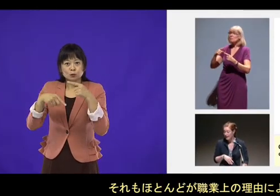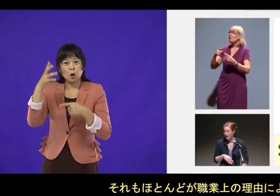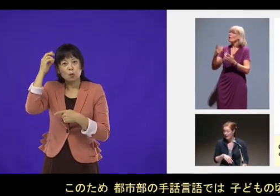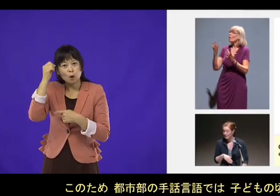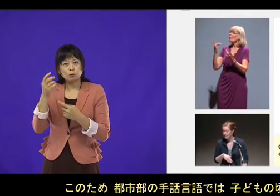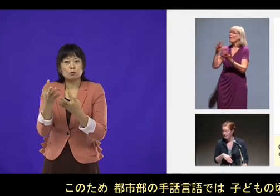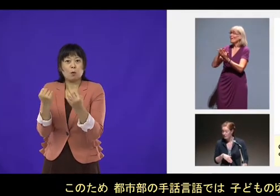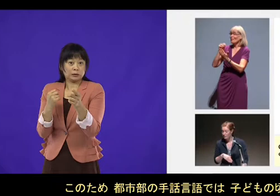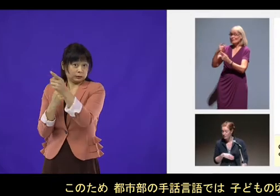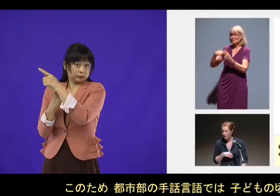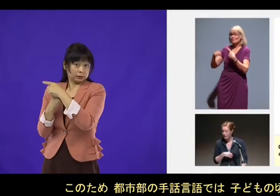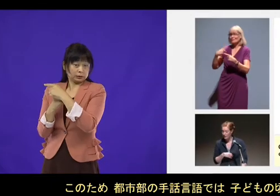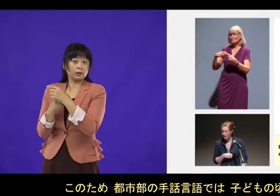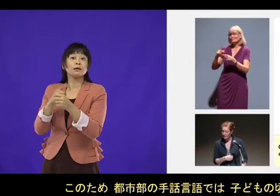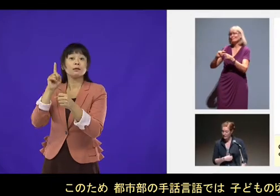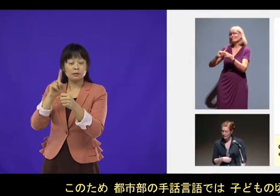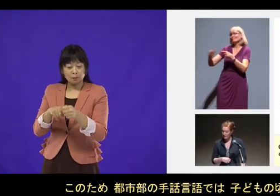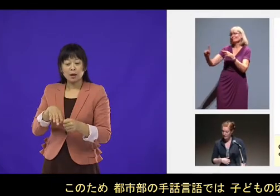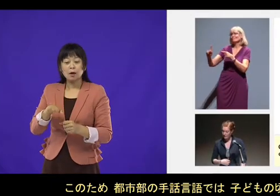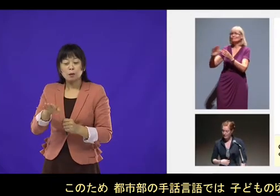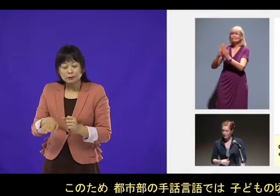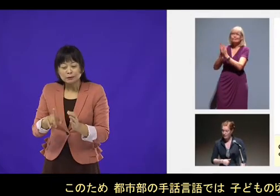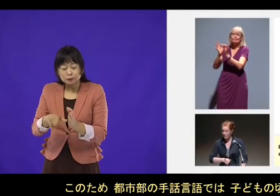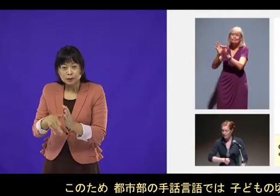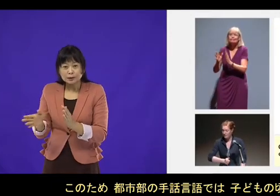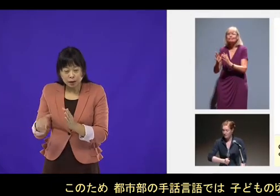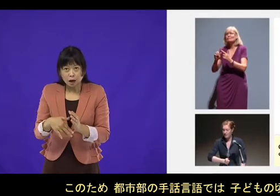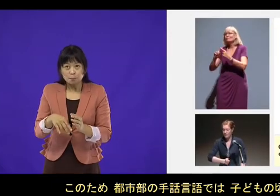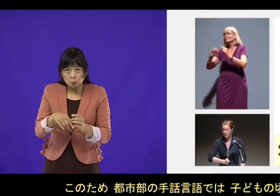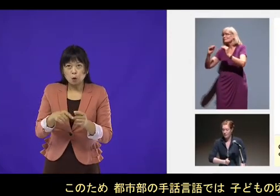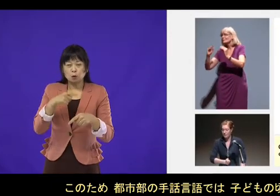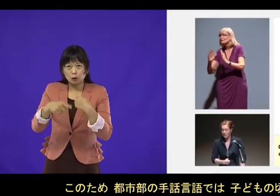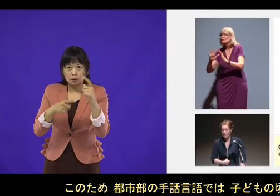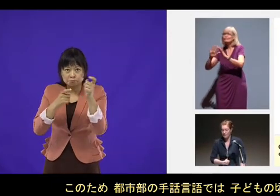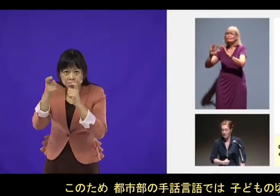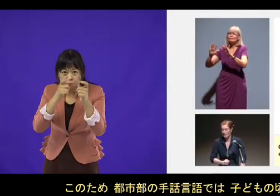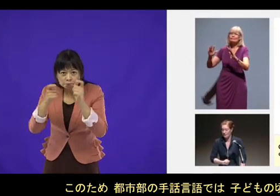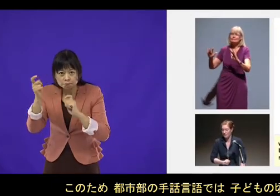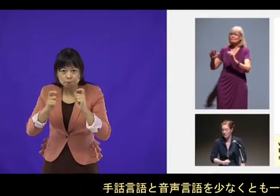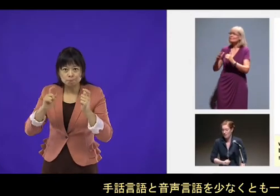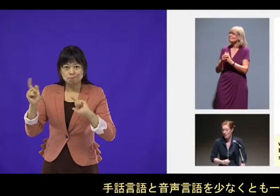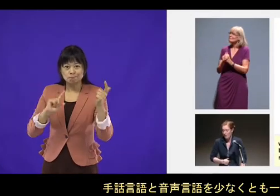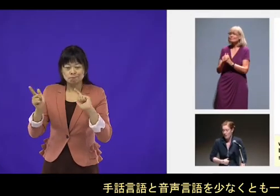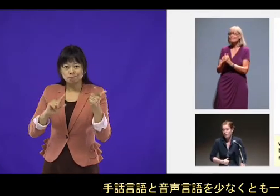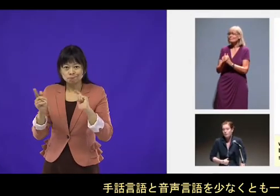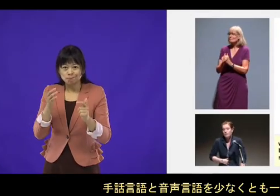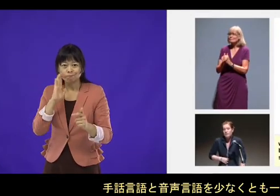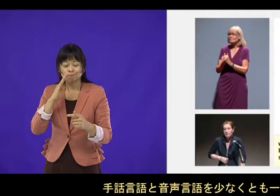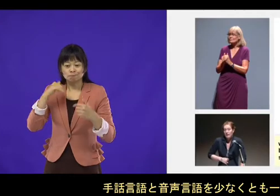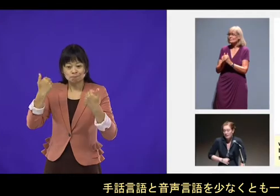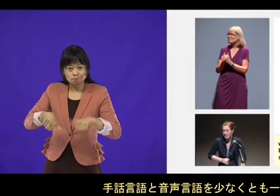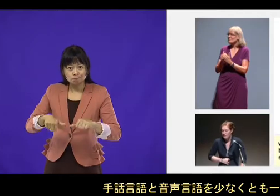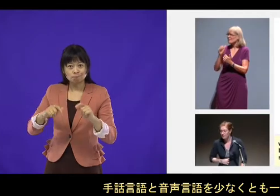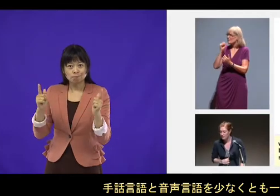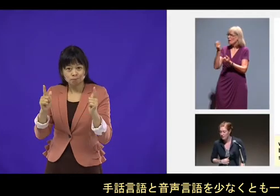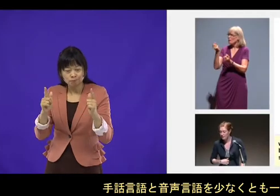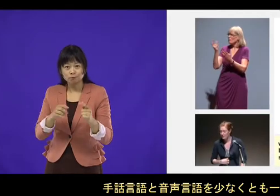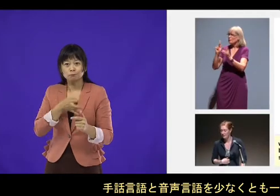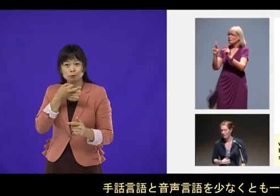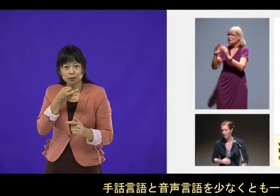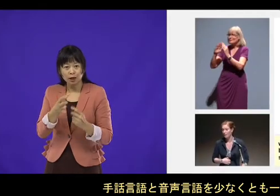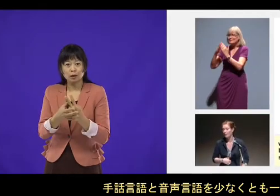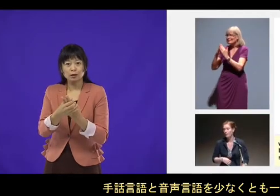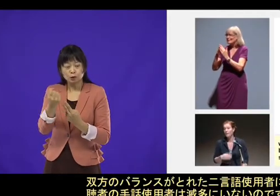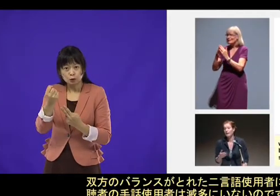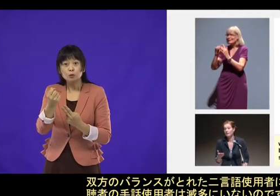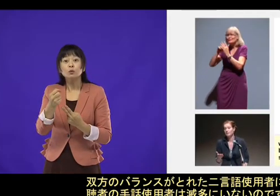reasons. And so there are very few hearing signers of urban sign languages who learn to sign as children